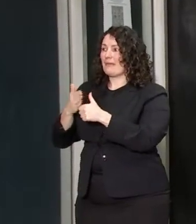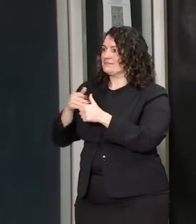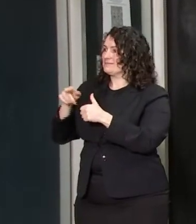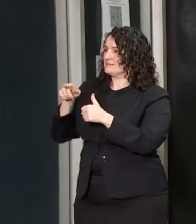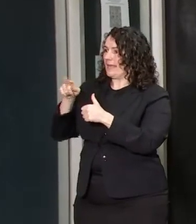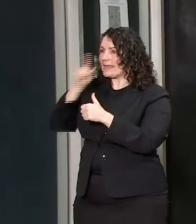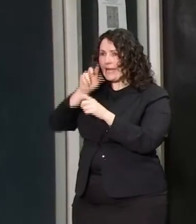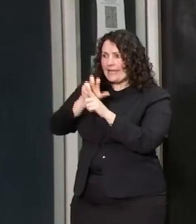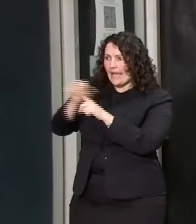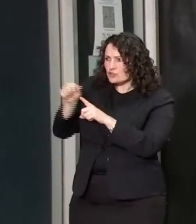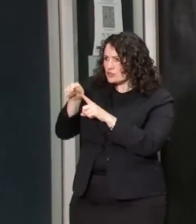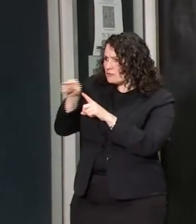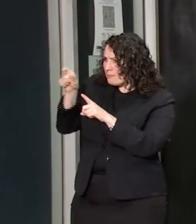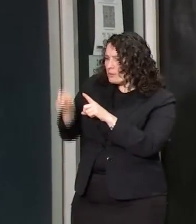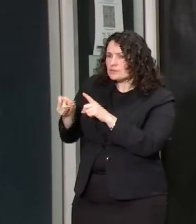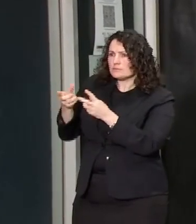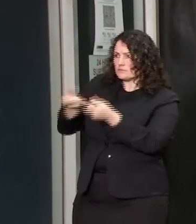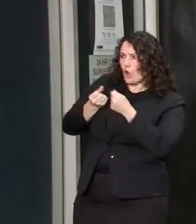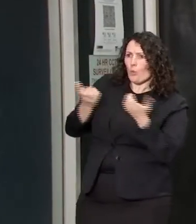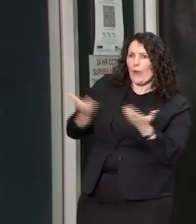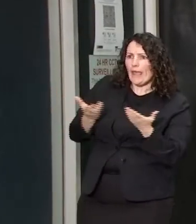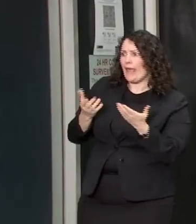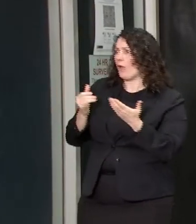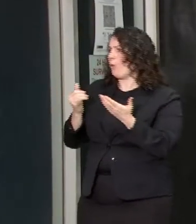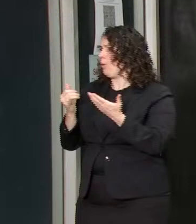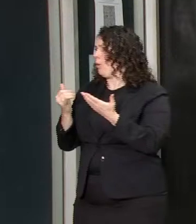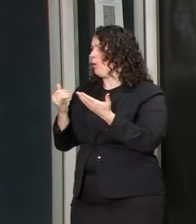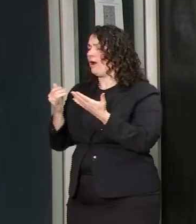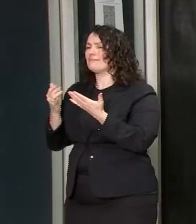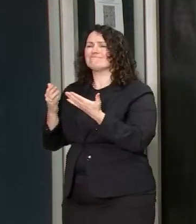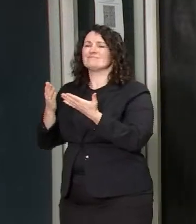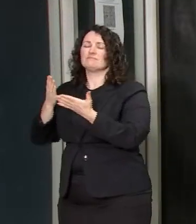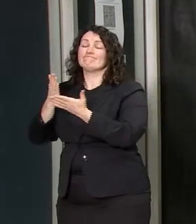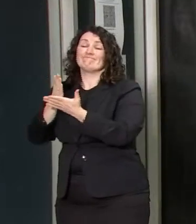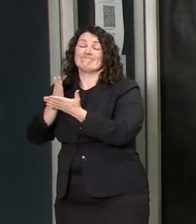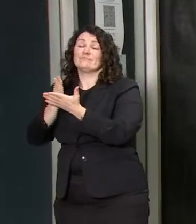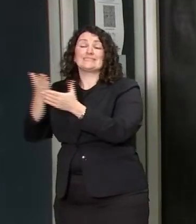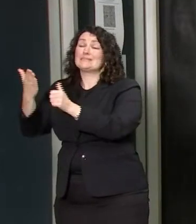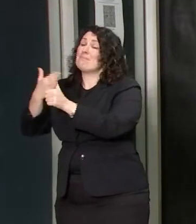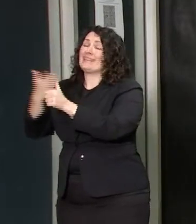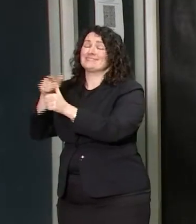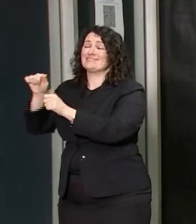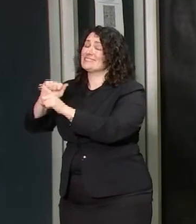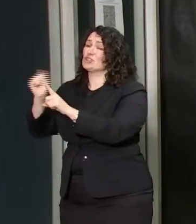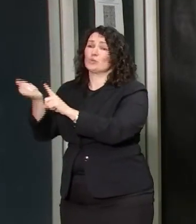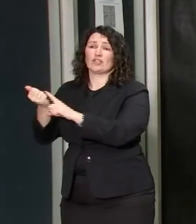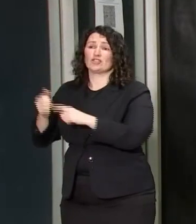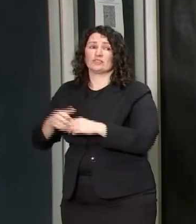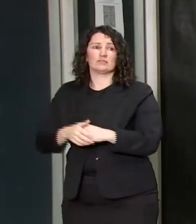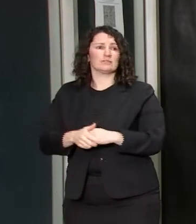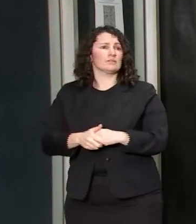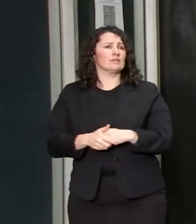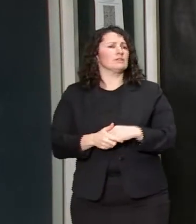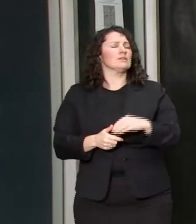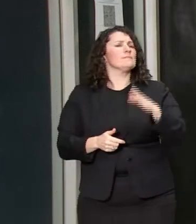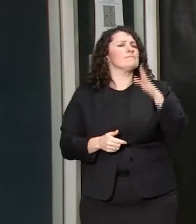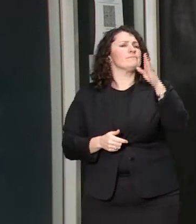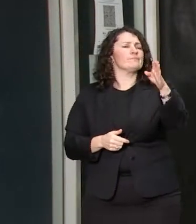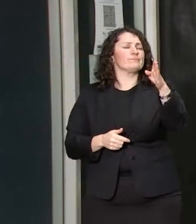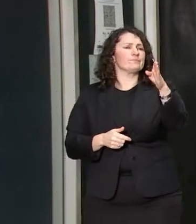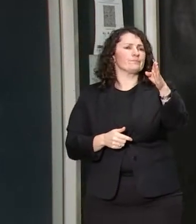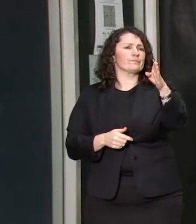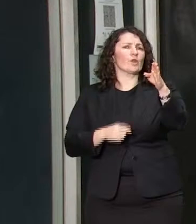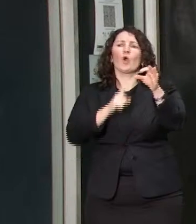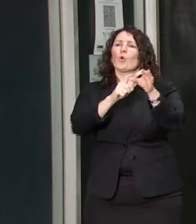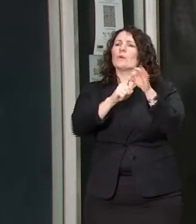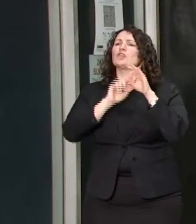So, you know, no one-size-fits-all for making determinations around this, each on its merits. Premier Berejiklian yesterday said